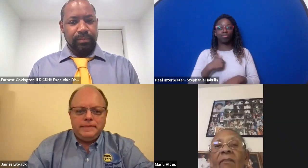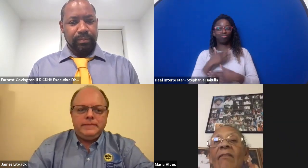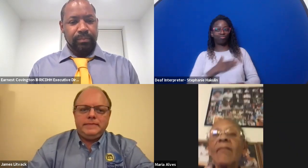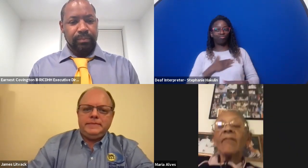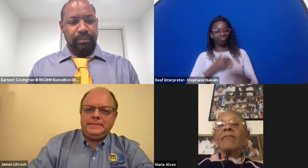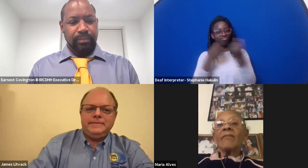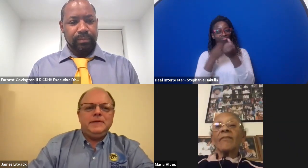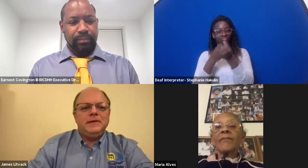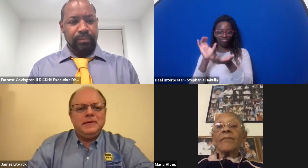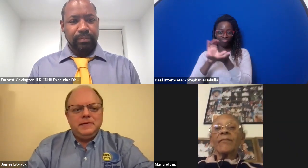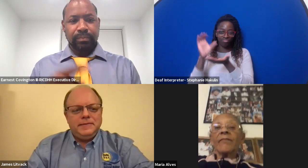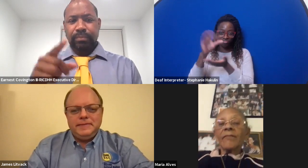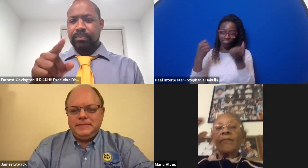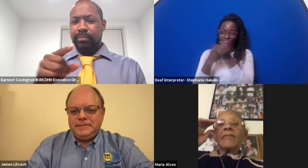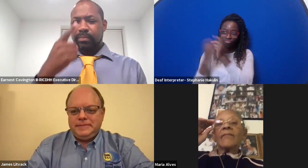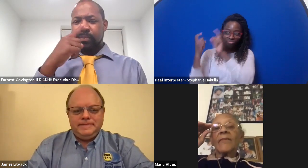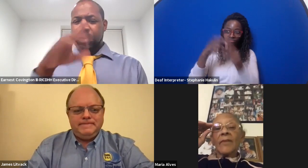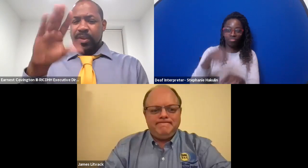tonight.